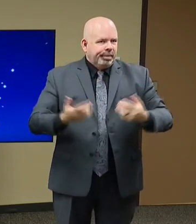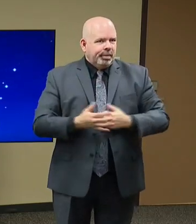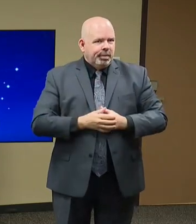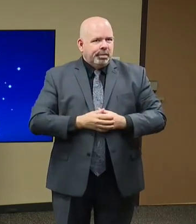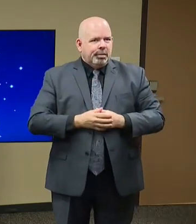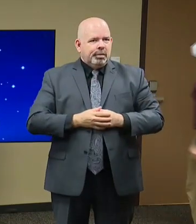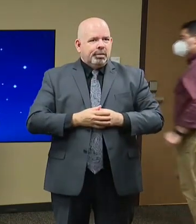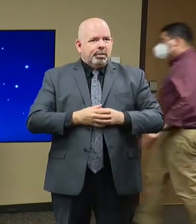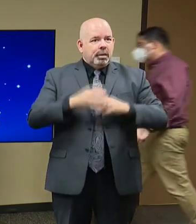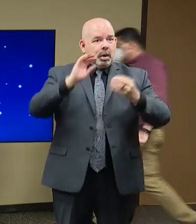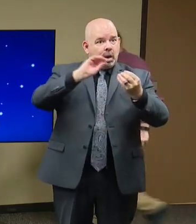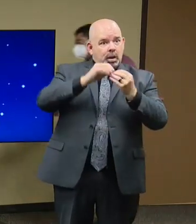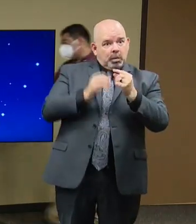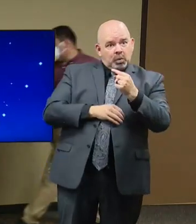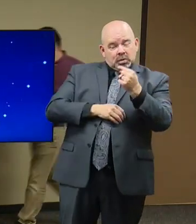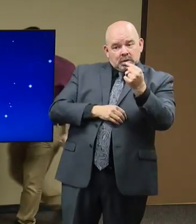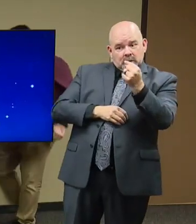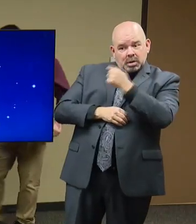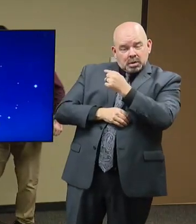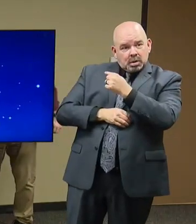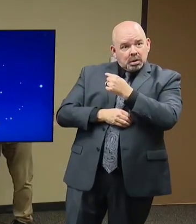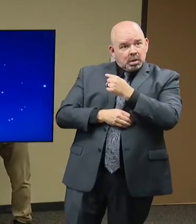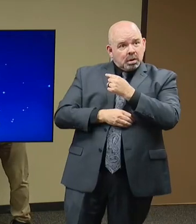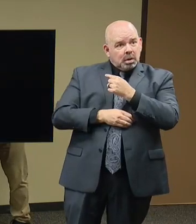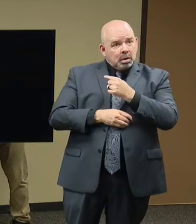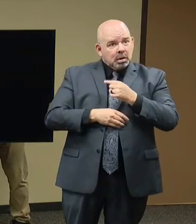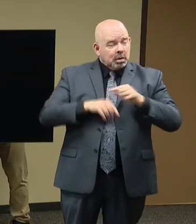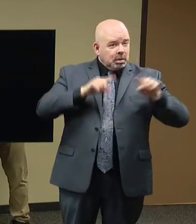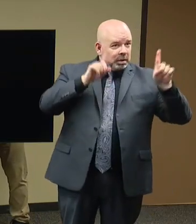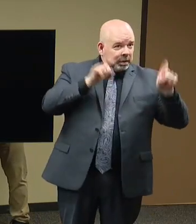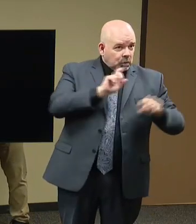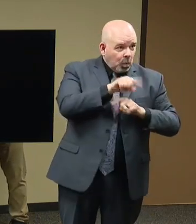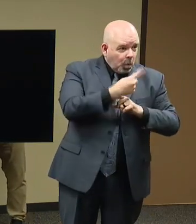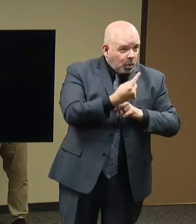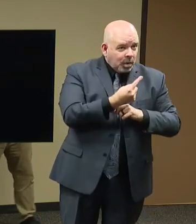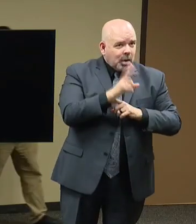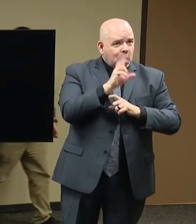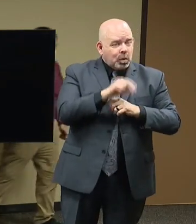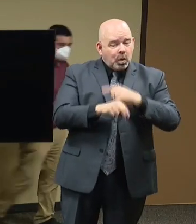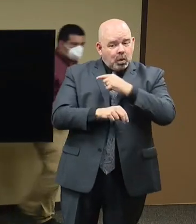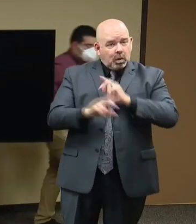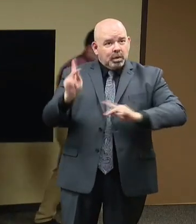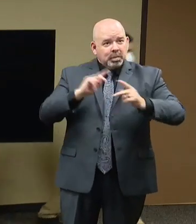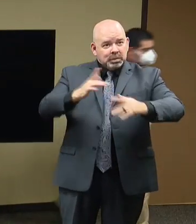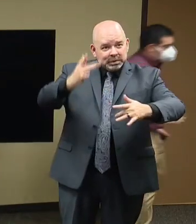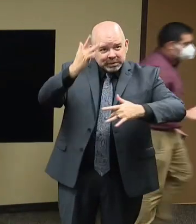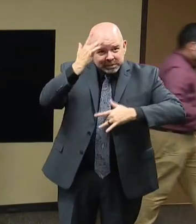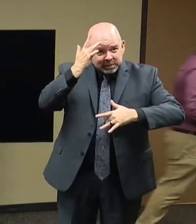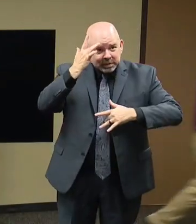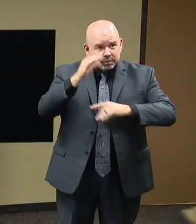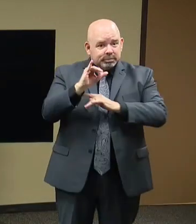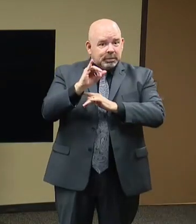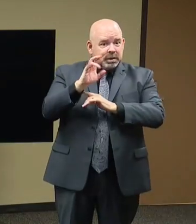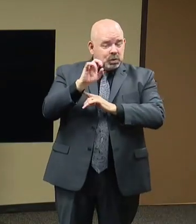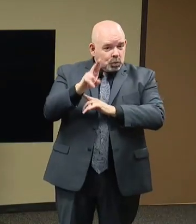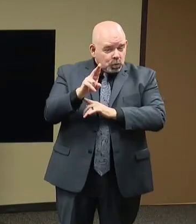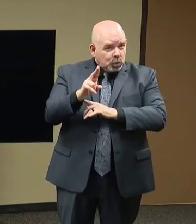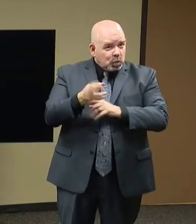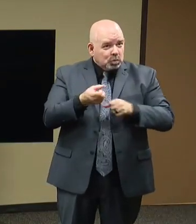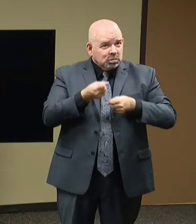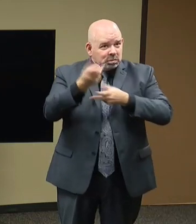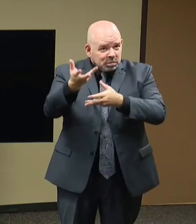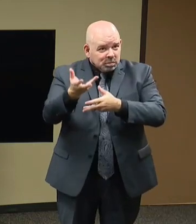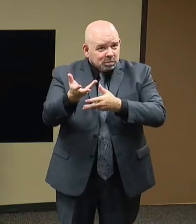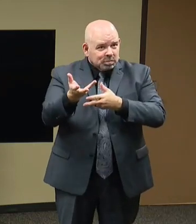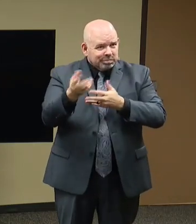are, whether people get tested or not. If those people get ill enough to go to the hospital or require ICU beds or something, those numbers will reflect